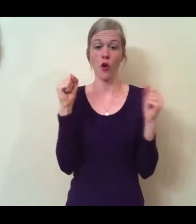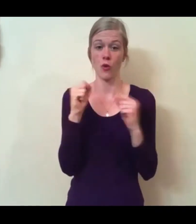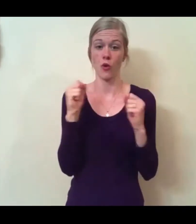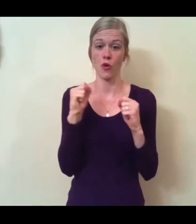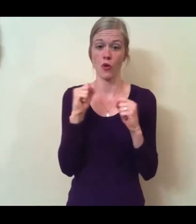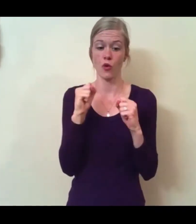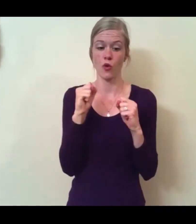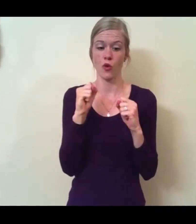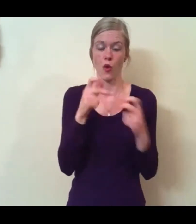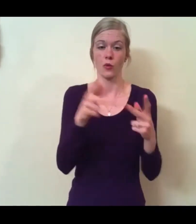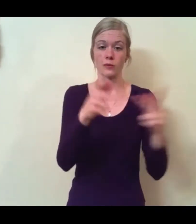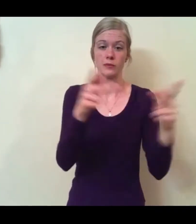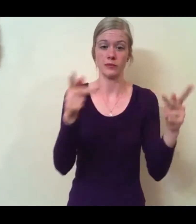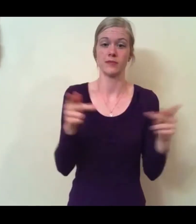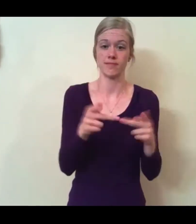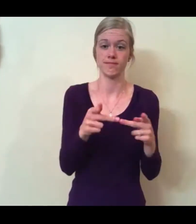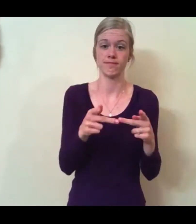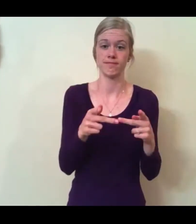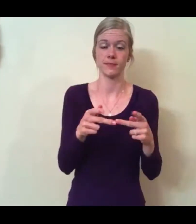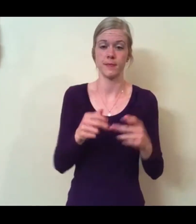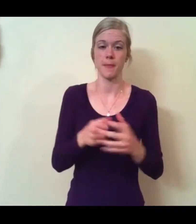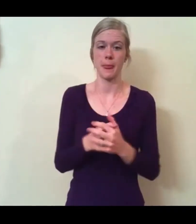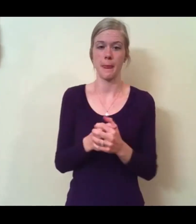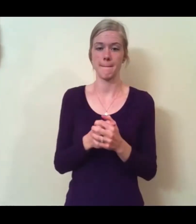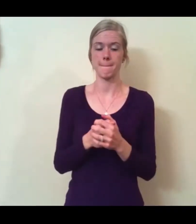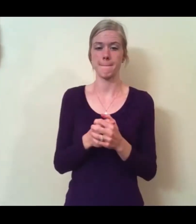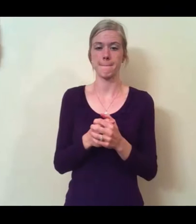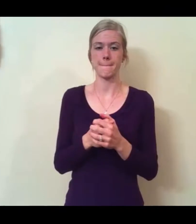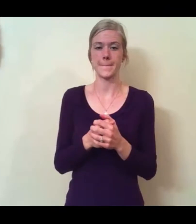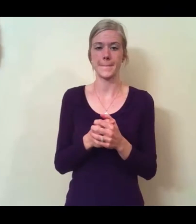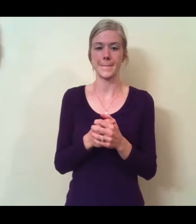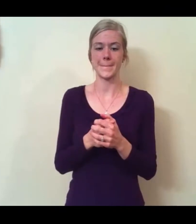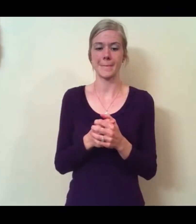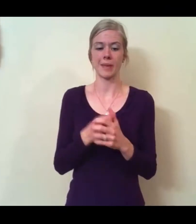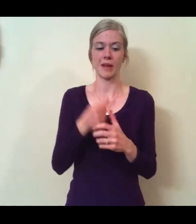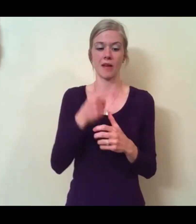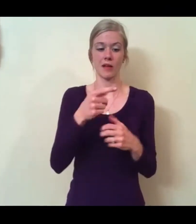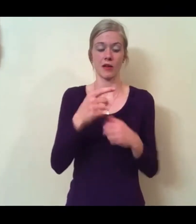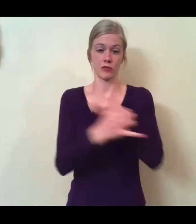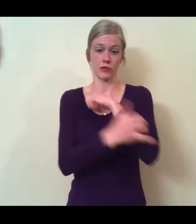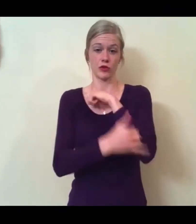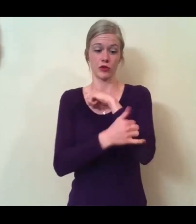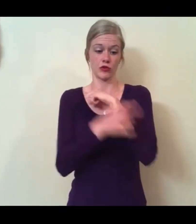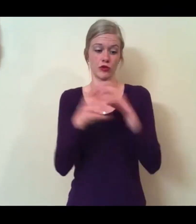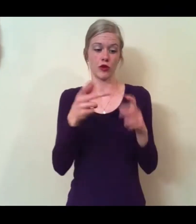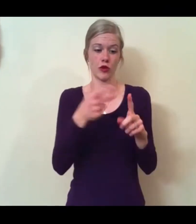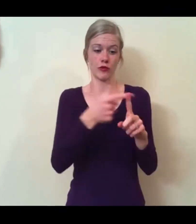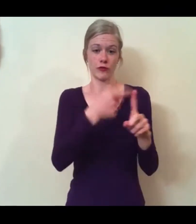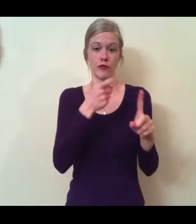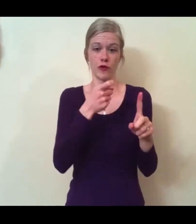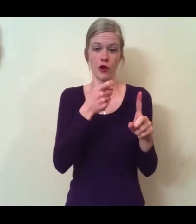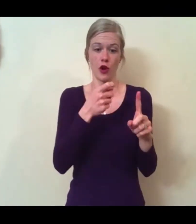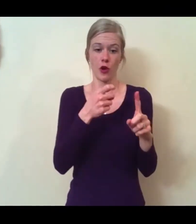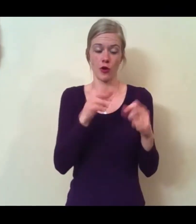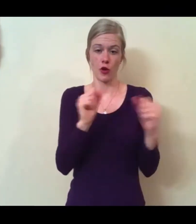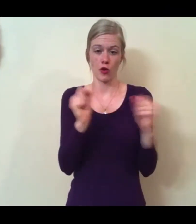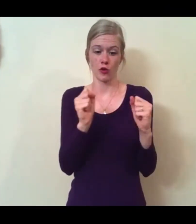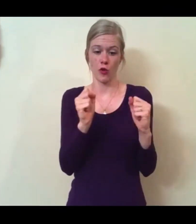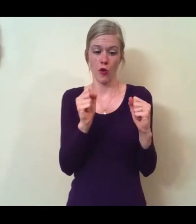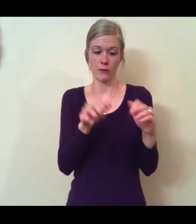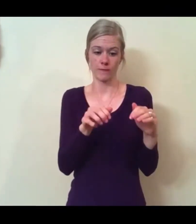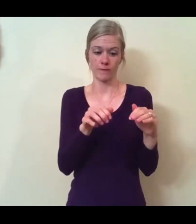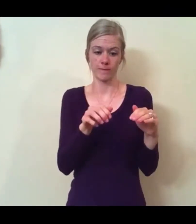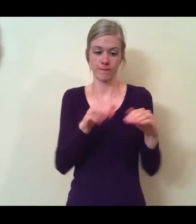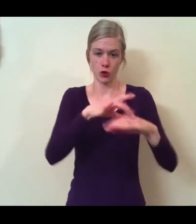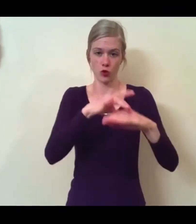and where in their native country they were chilled underground, and they like the cold to